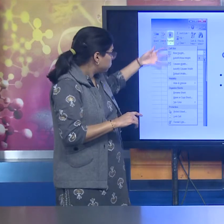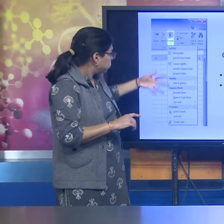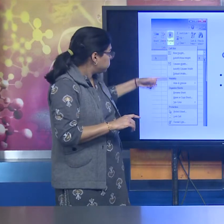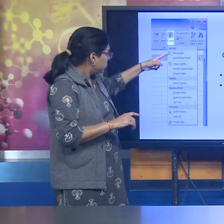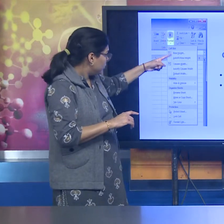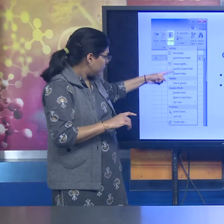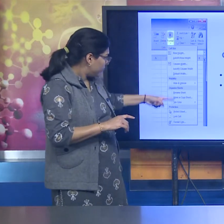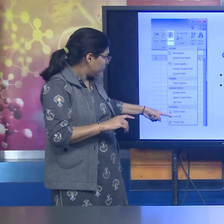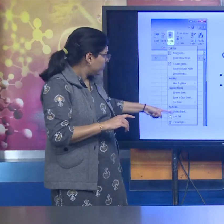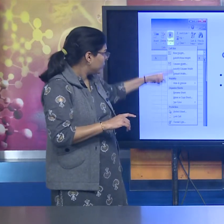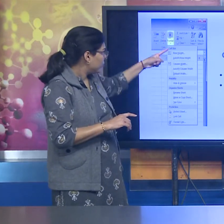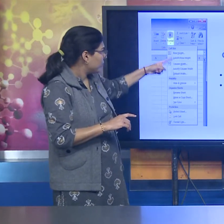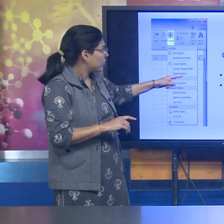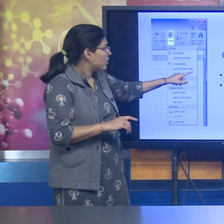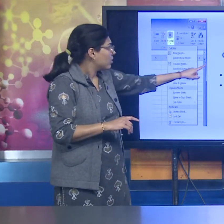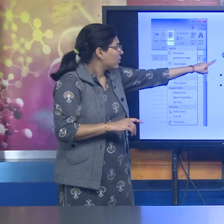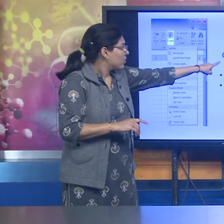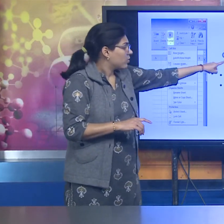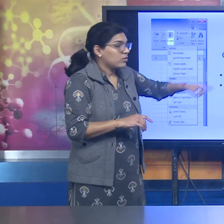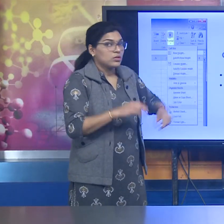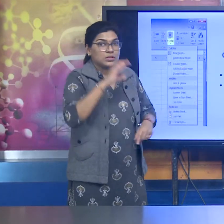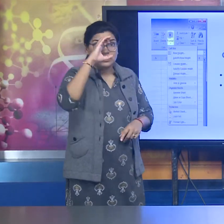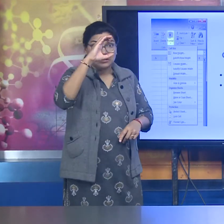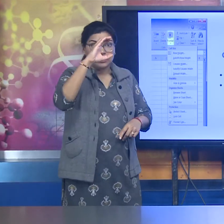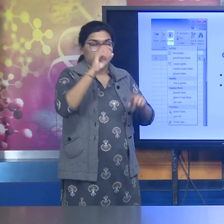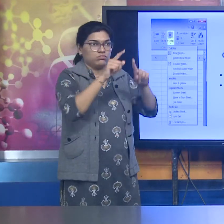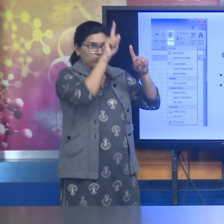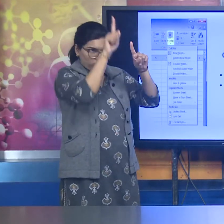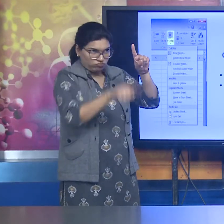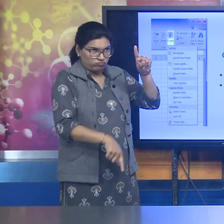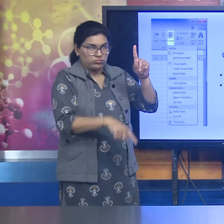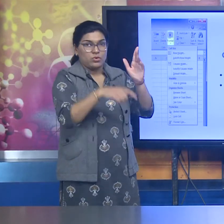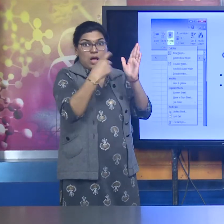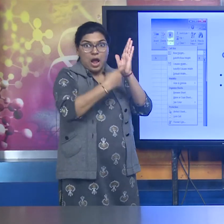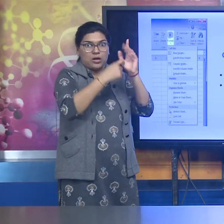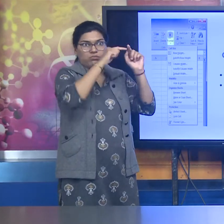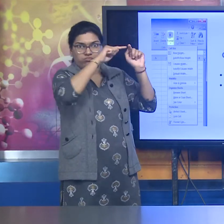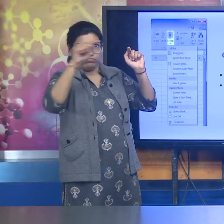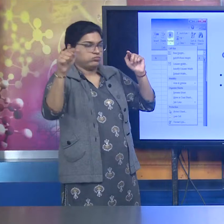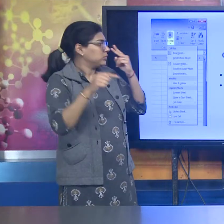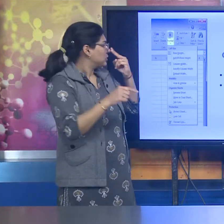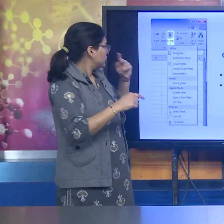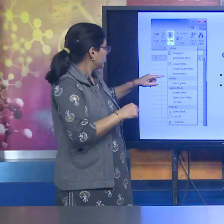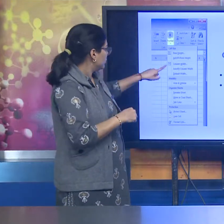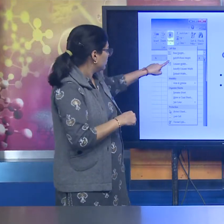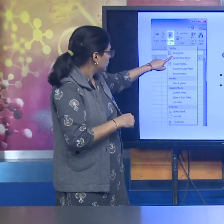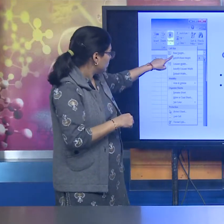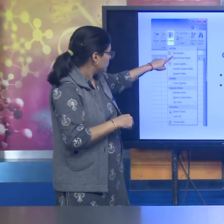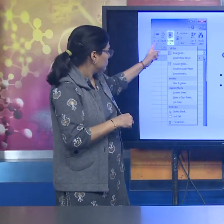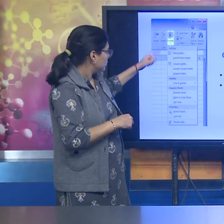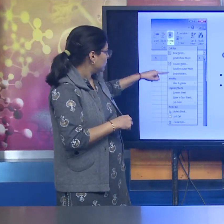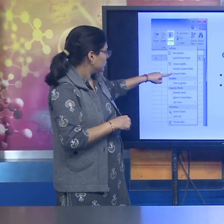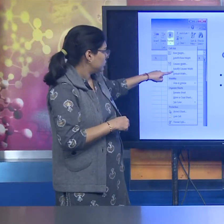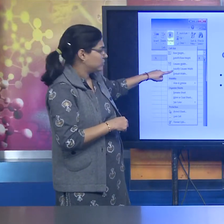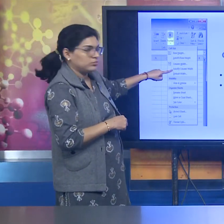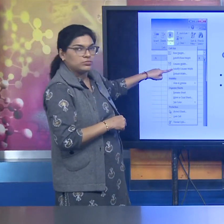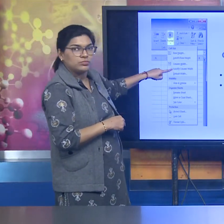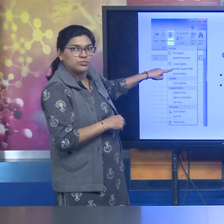When you can go on format, there will be a drop down in front of